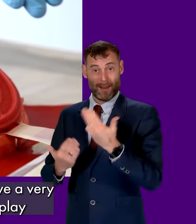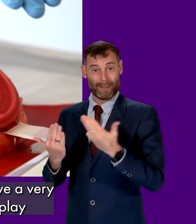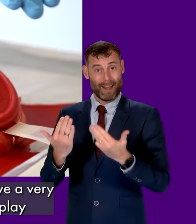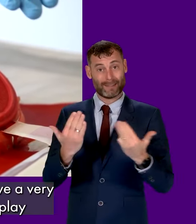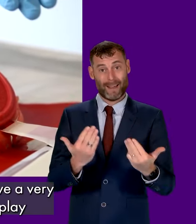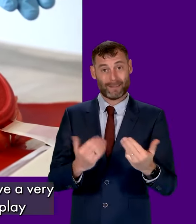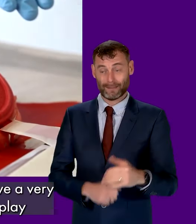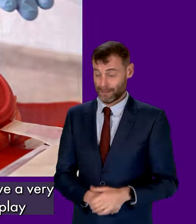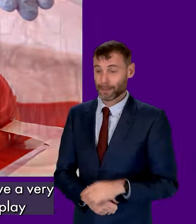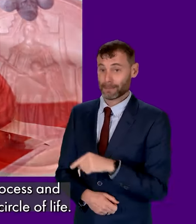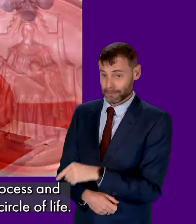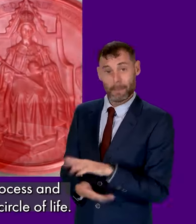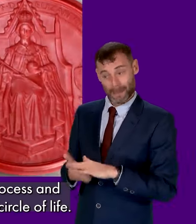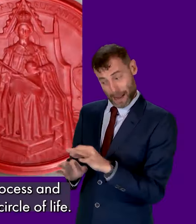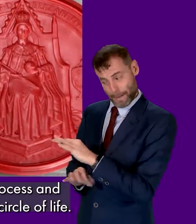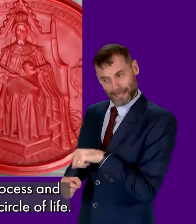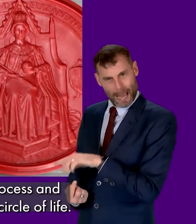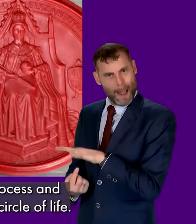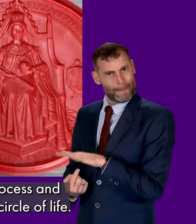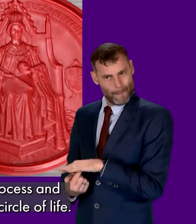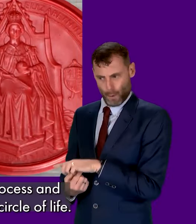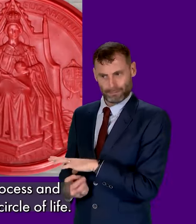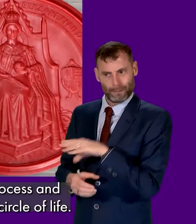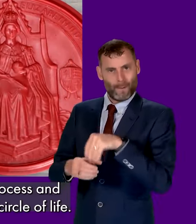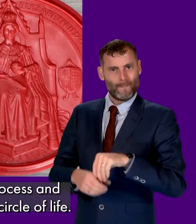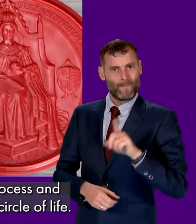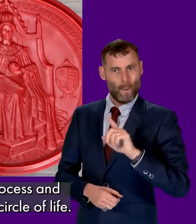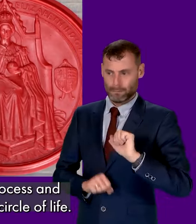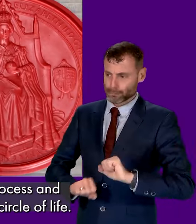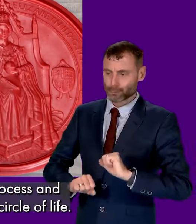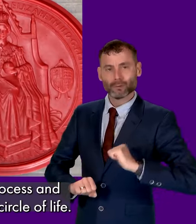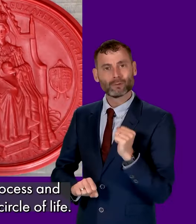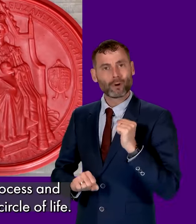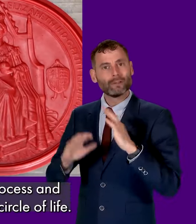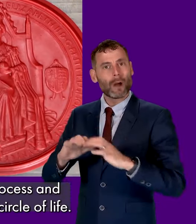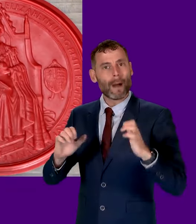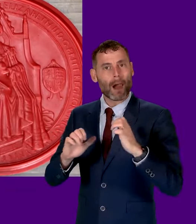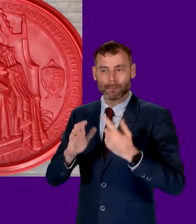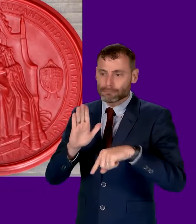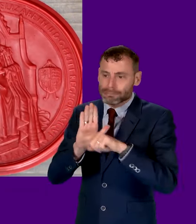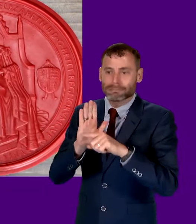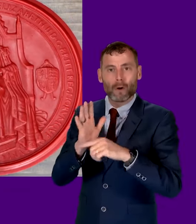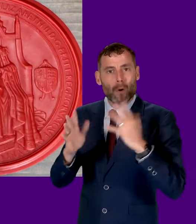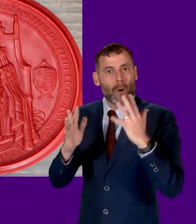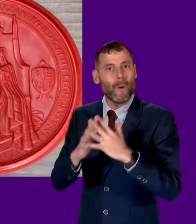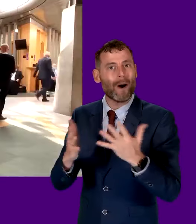a very important role to play in the law-making process and the Scottish Parliament's circle of life.